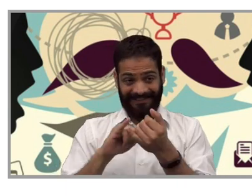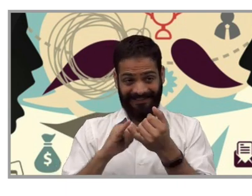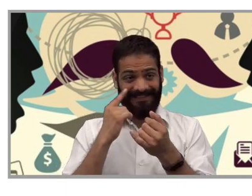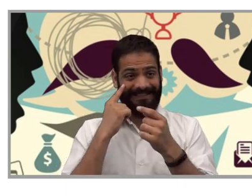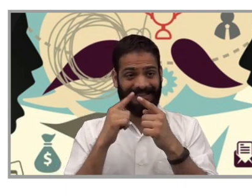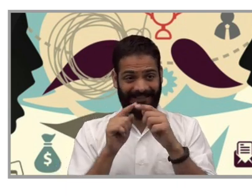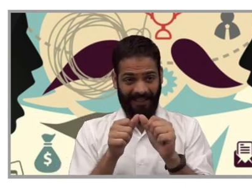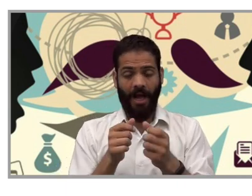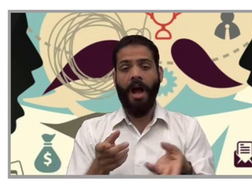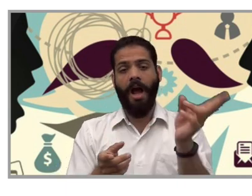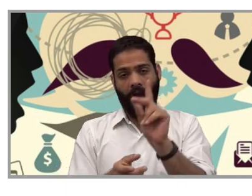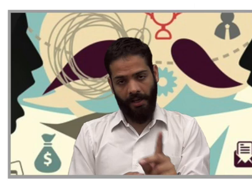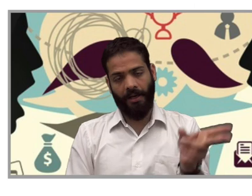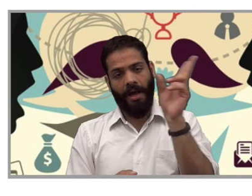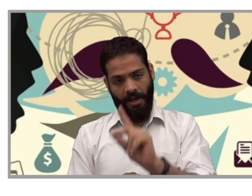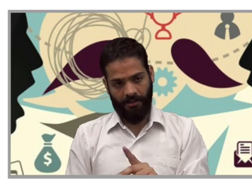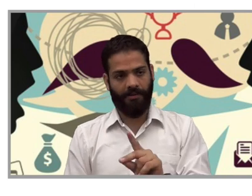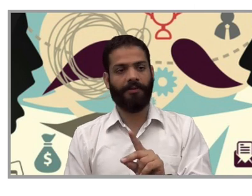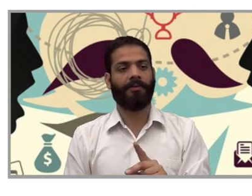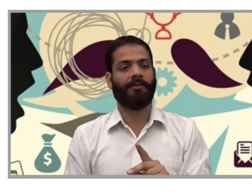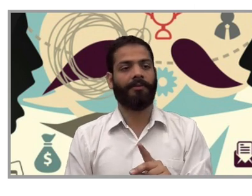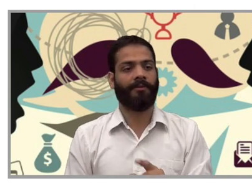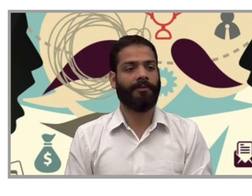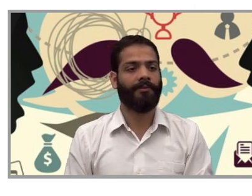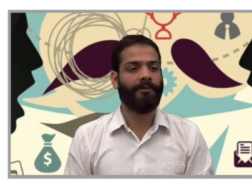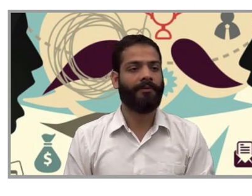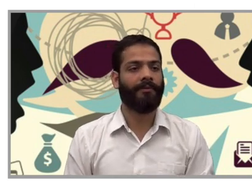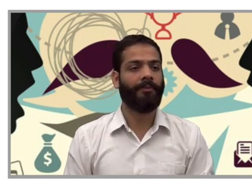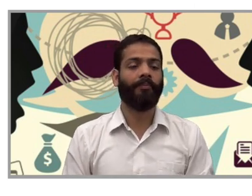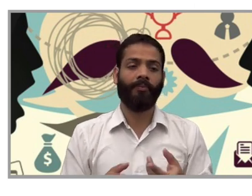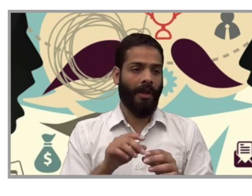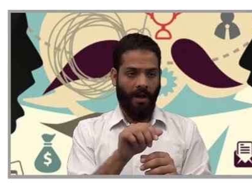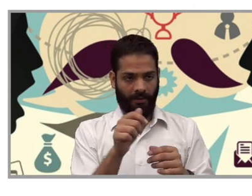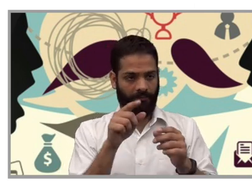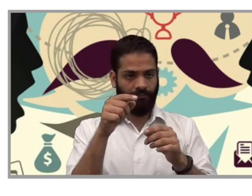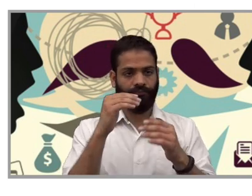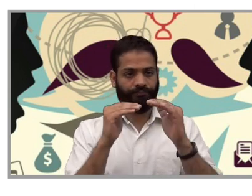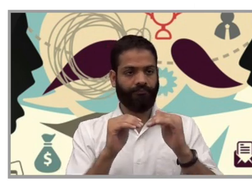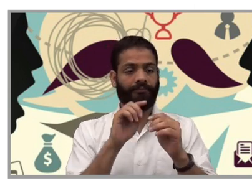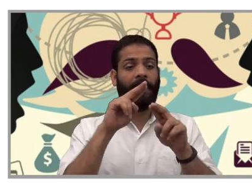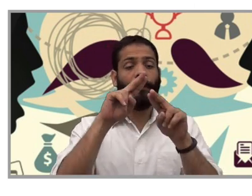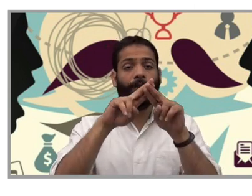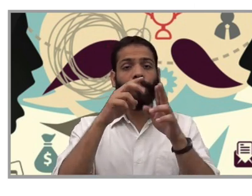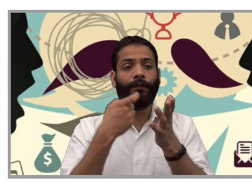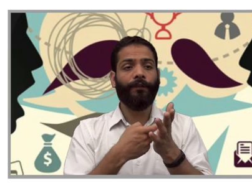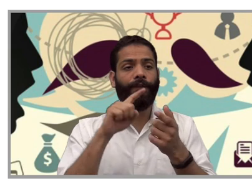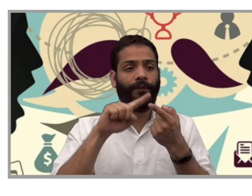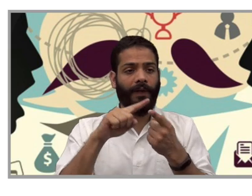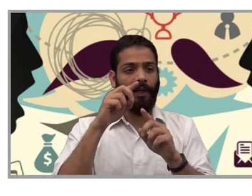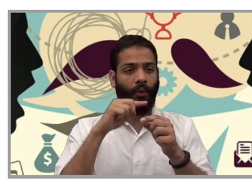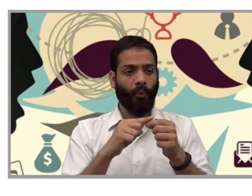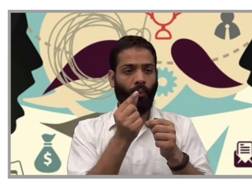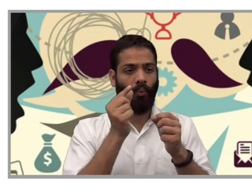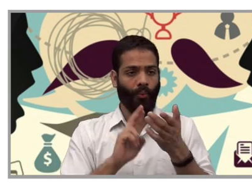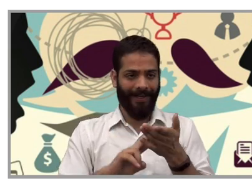The frequentative aspect differs from the iterative aspect in both form and meaning. It is articulated by